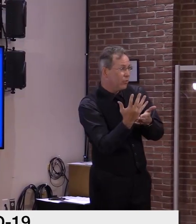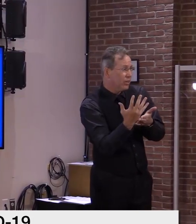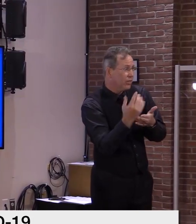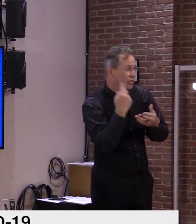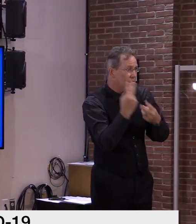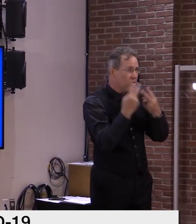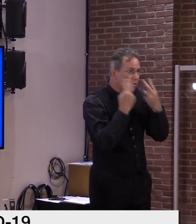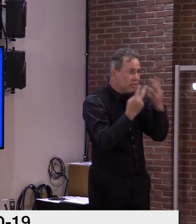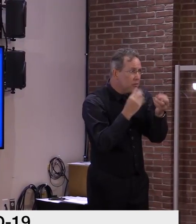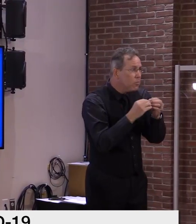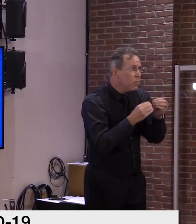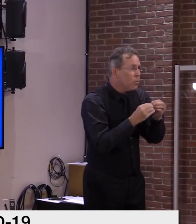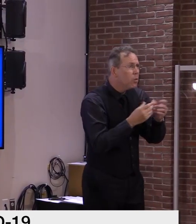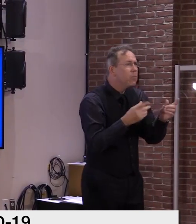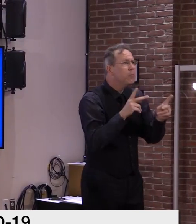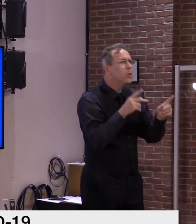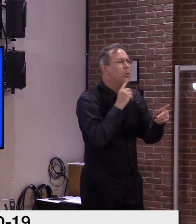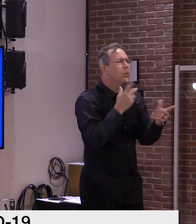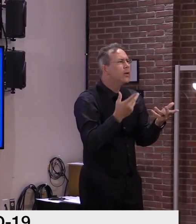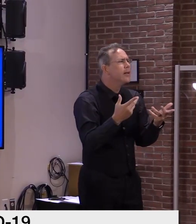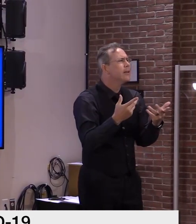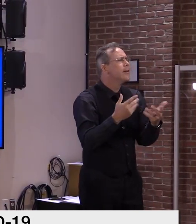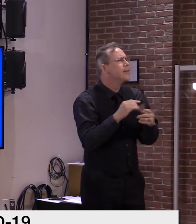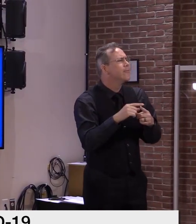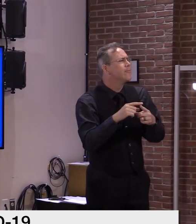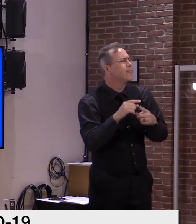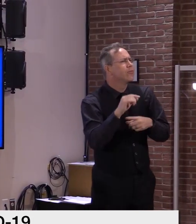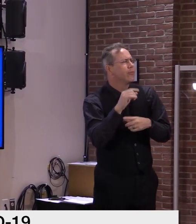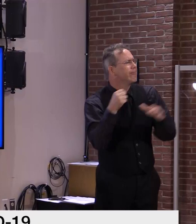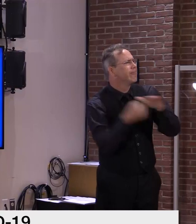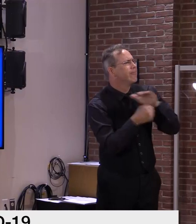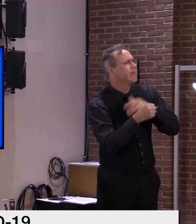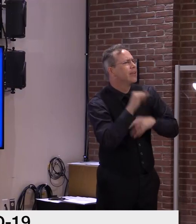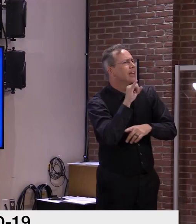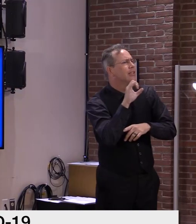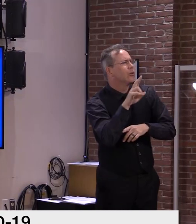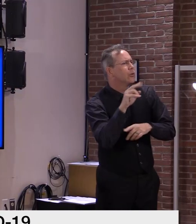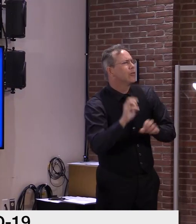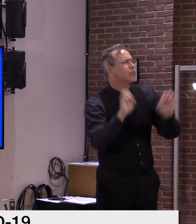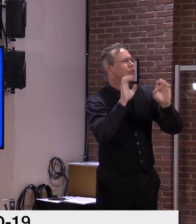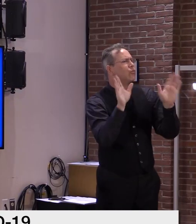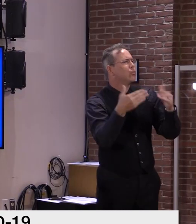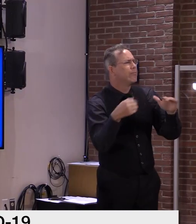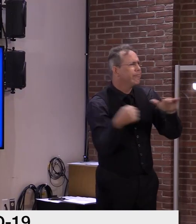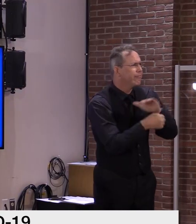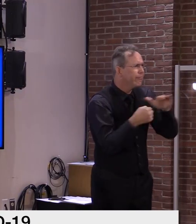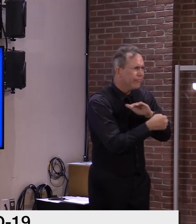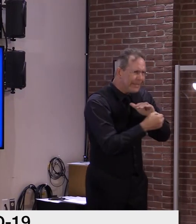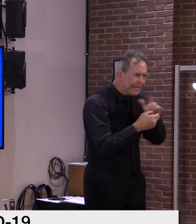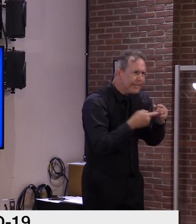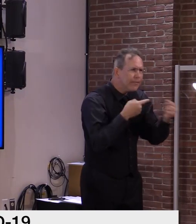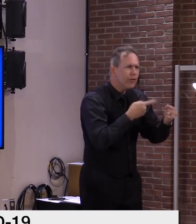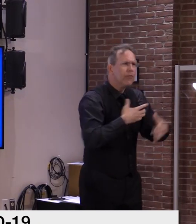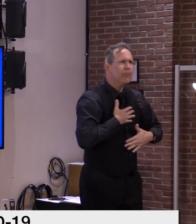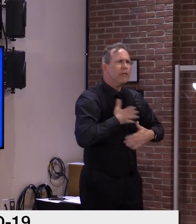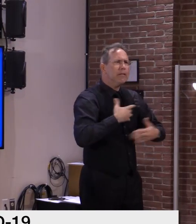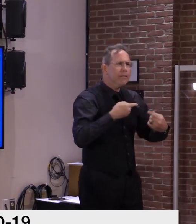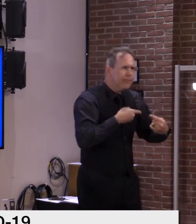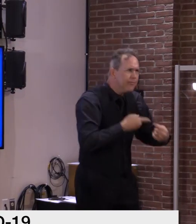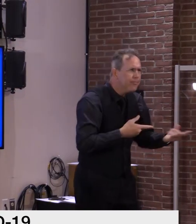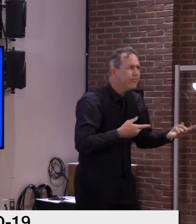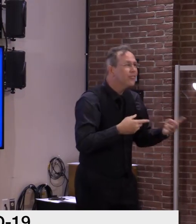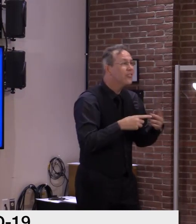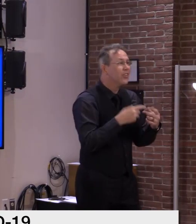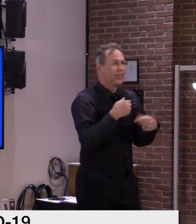people that are requiring intensive care. In fact, just yesterday, while Vermont had 2 people in the ICU, Maine